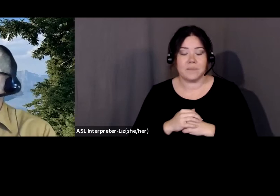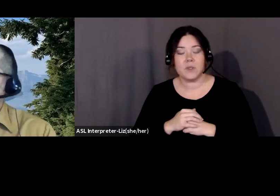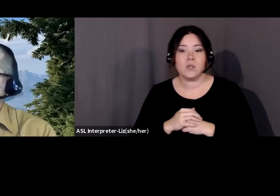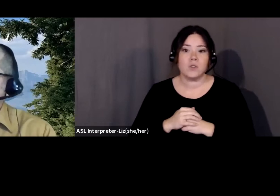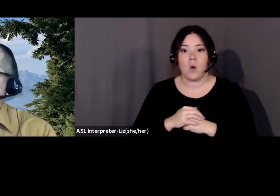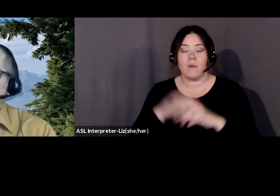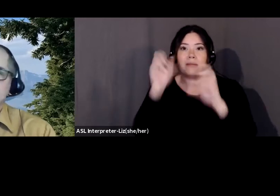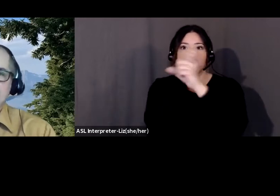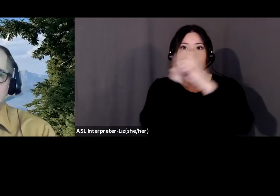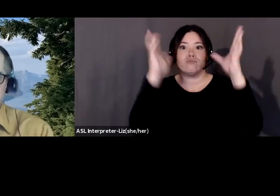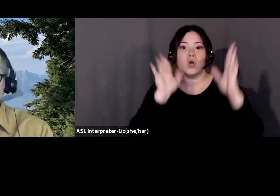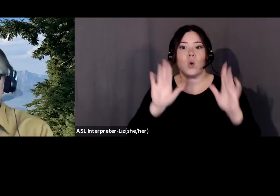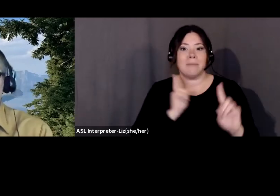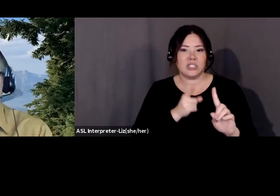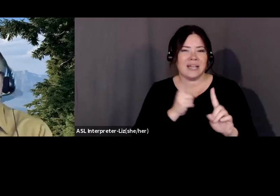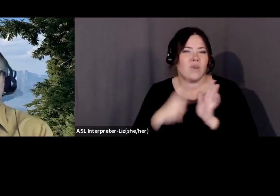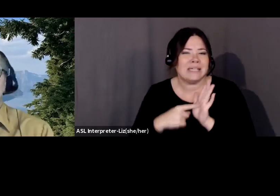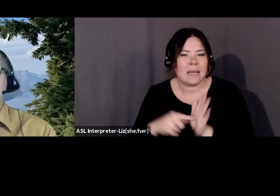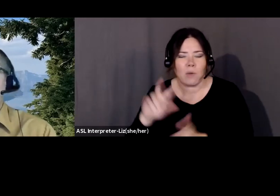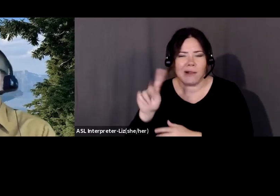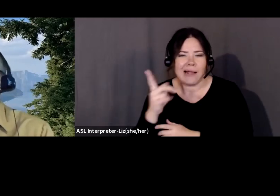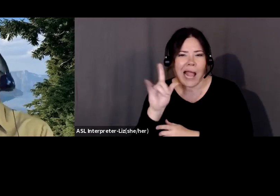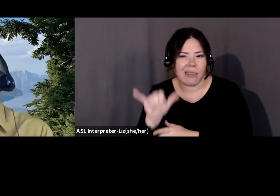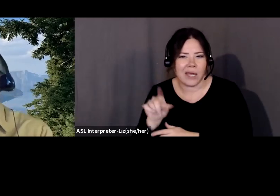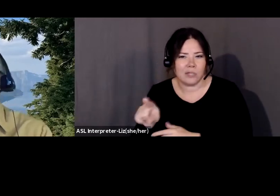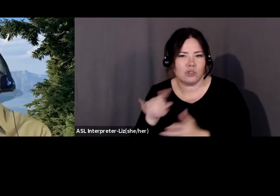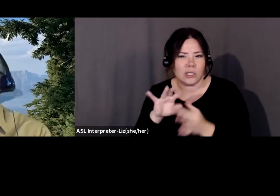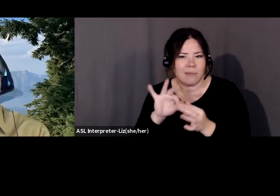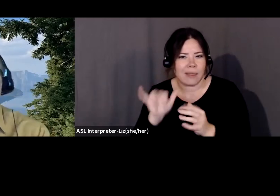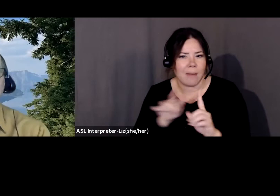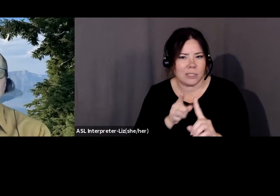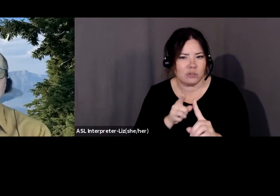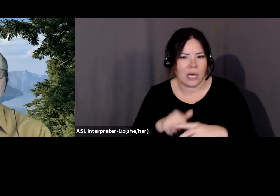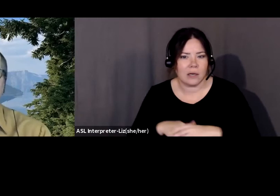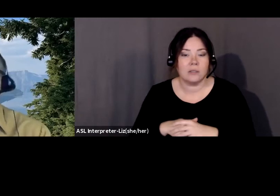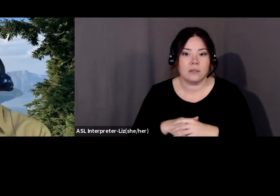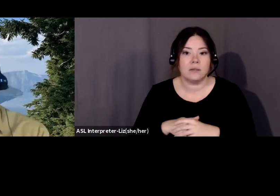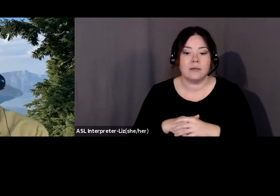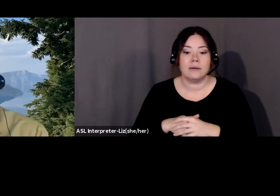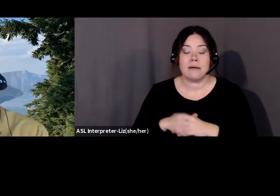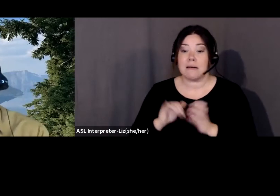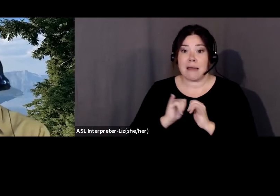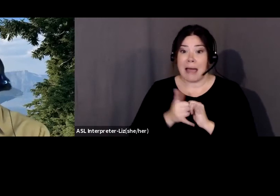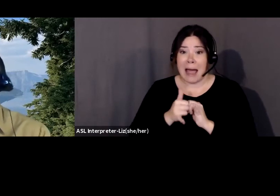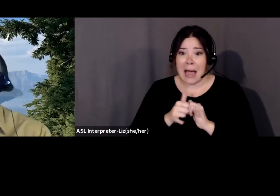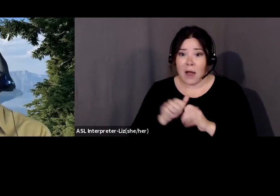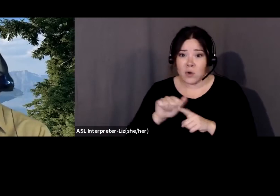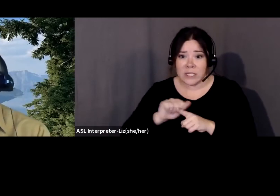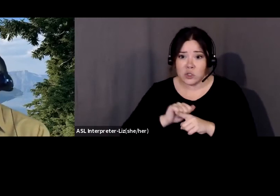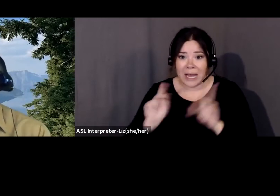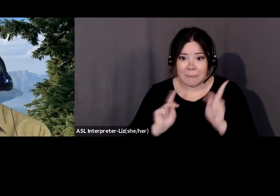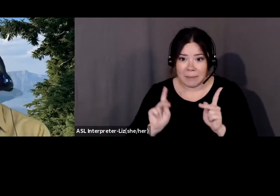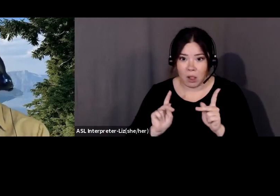mission, the one, like for example, the one that Kathy shared, how do we train people, train